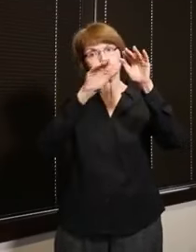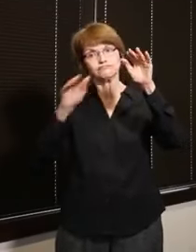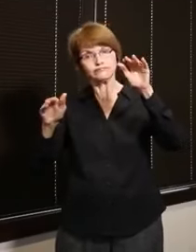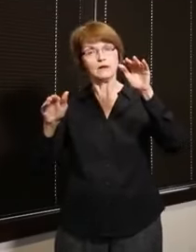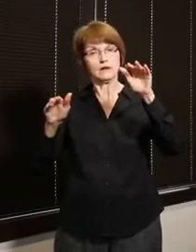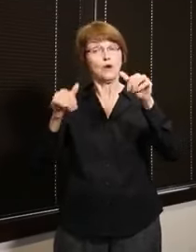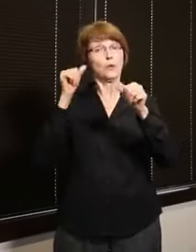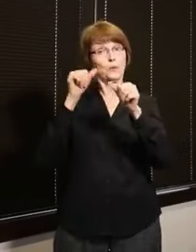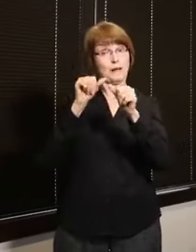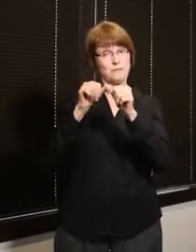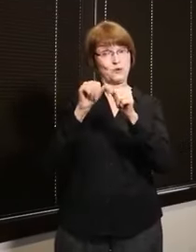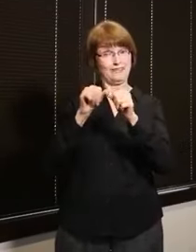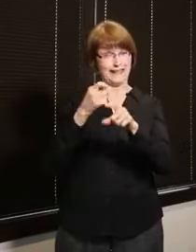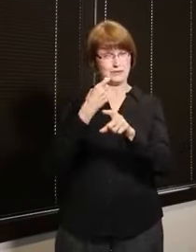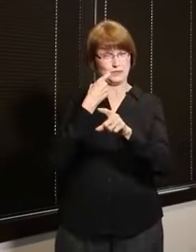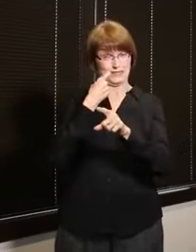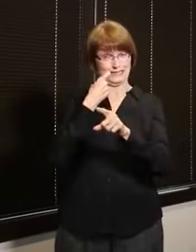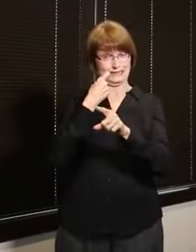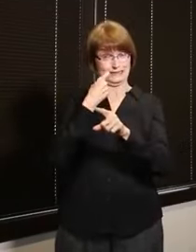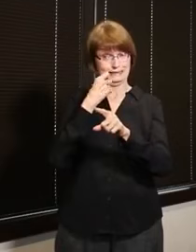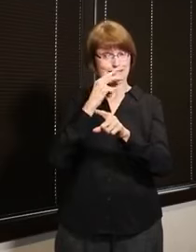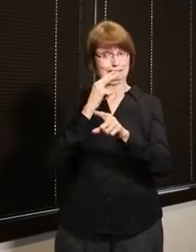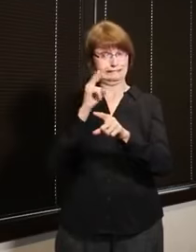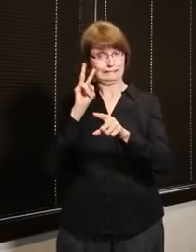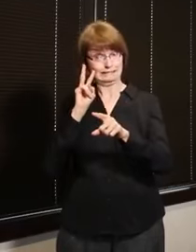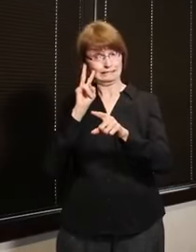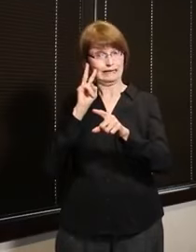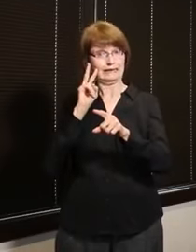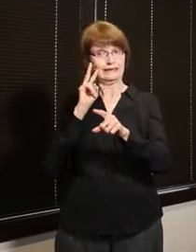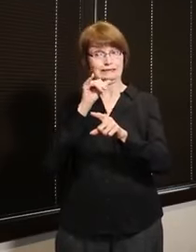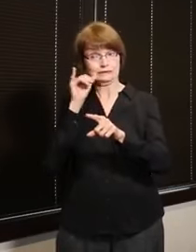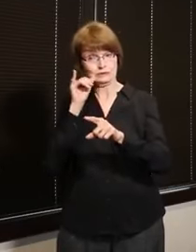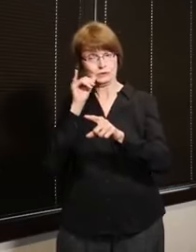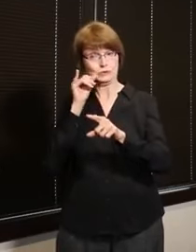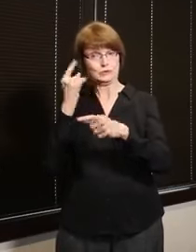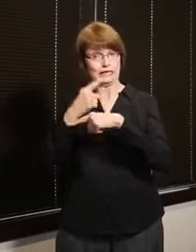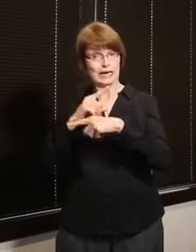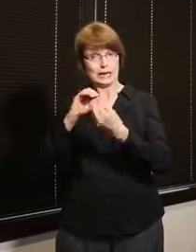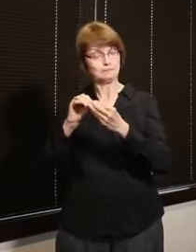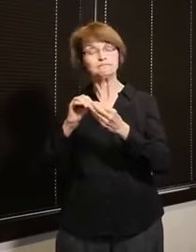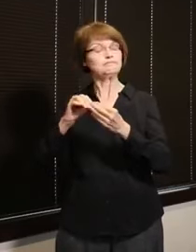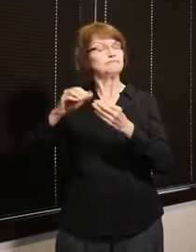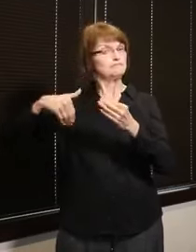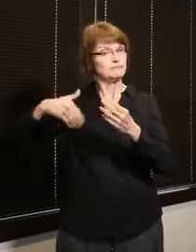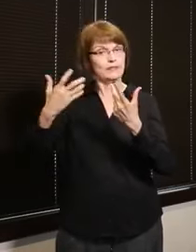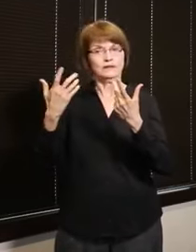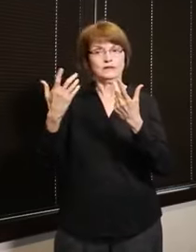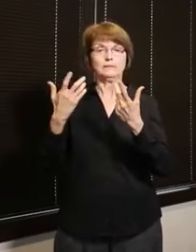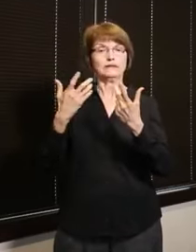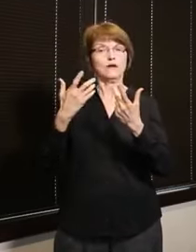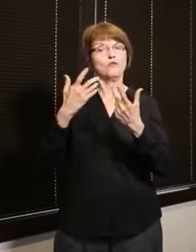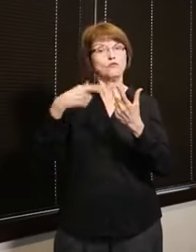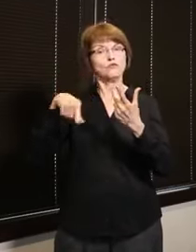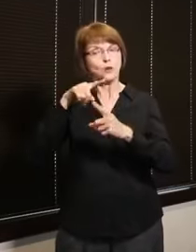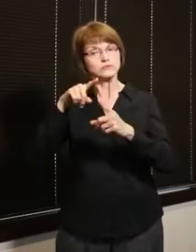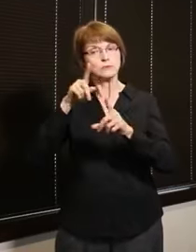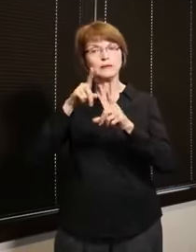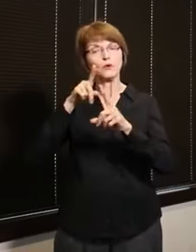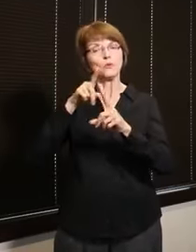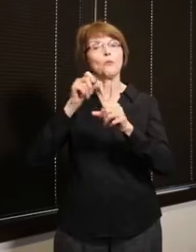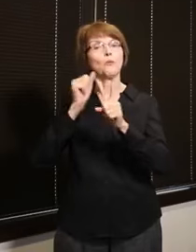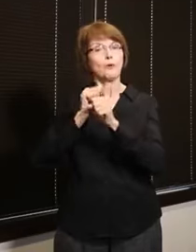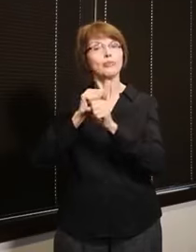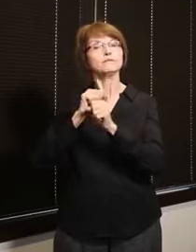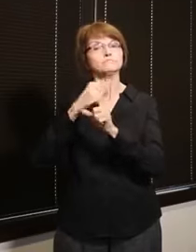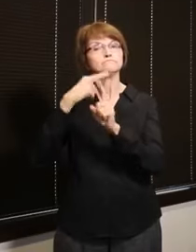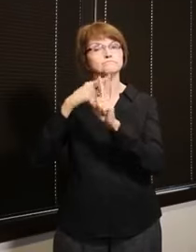see are based on Wednesday's admissions, where there were 24 new patients that were admitted with COVID. And the 7-day moving average